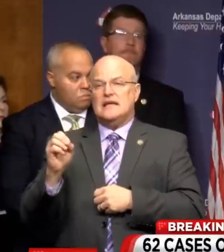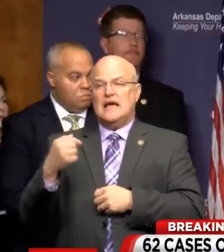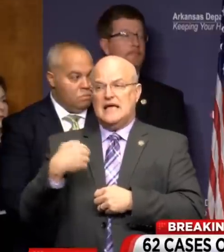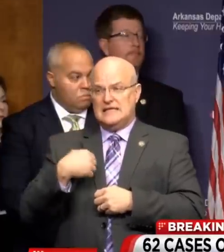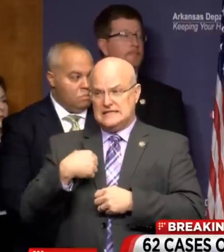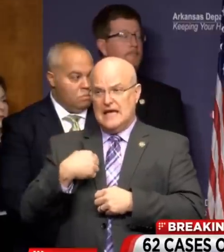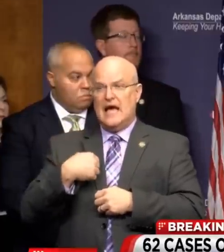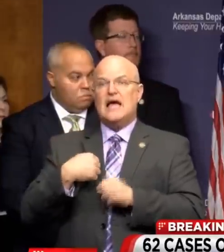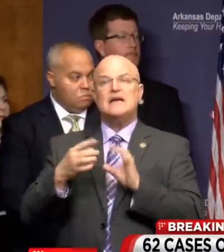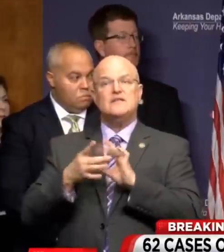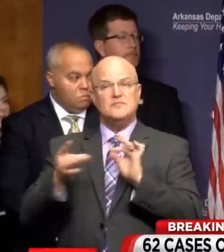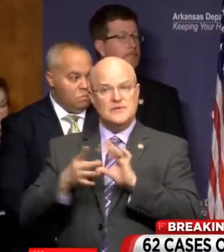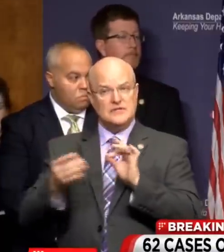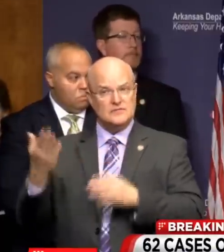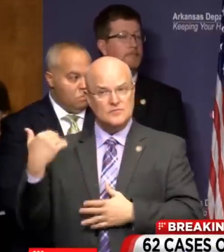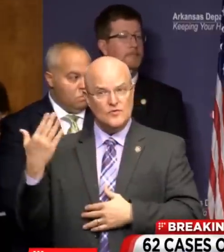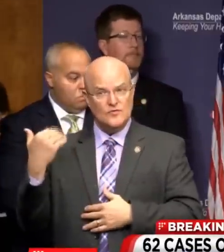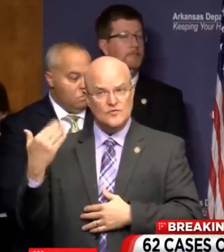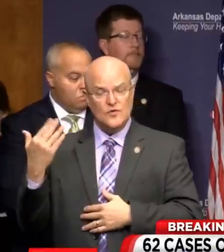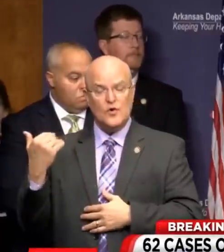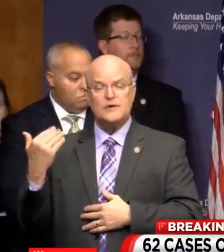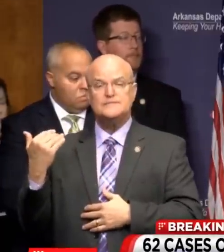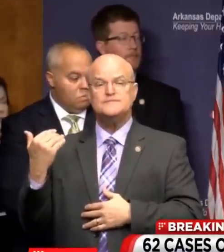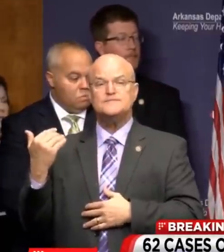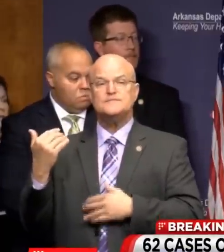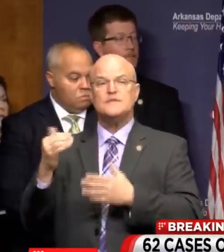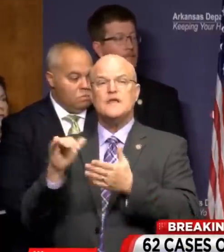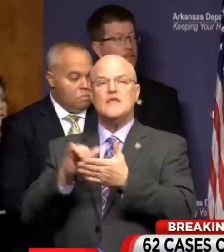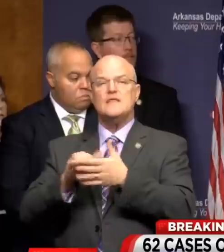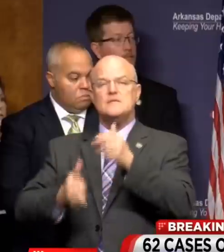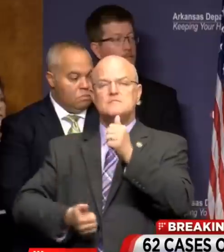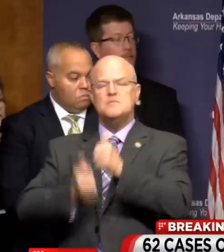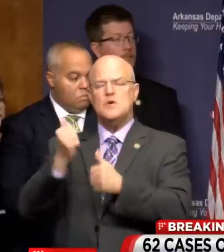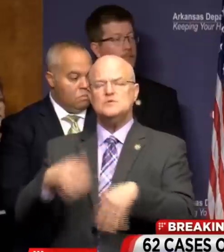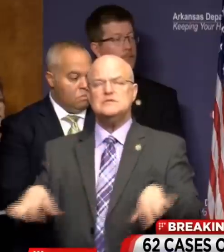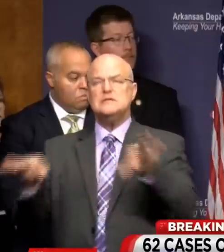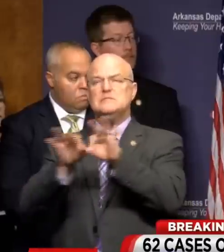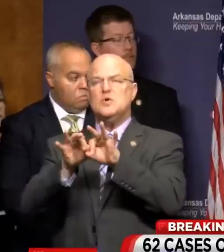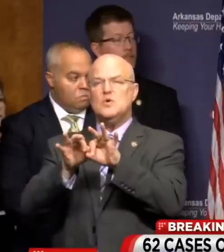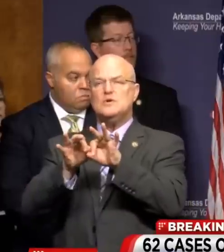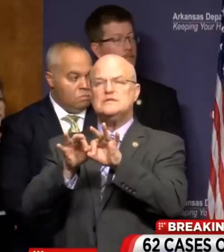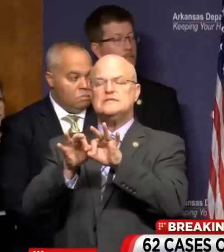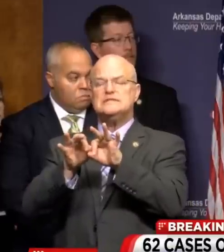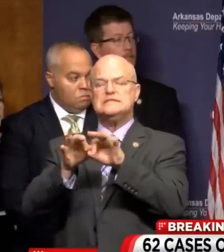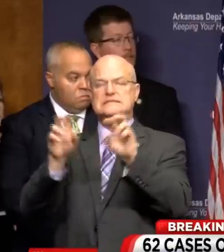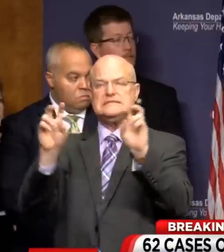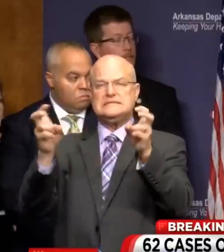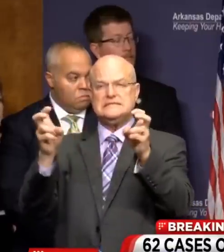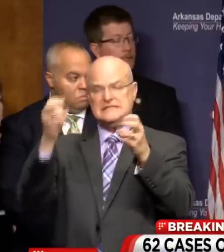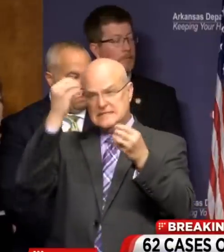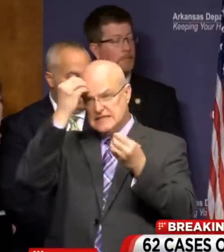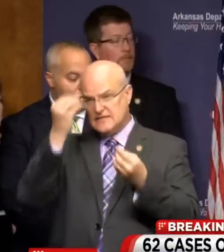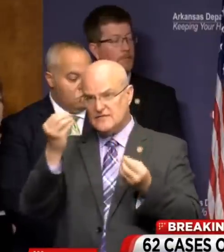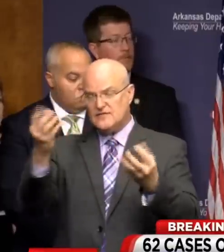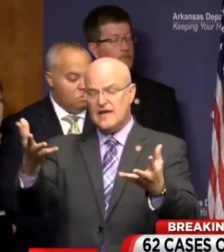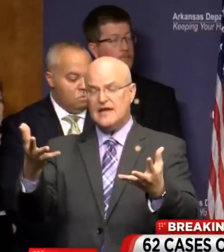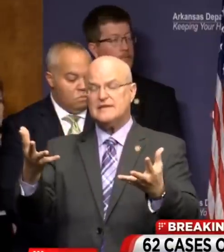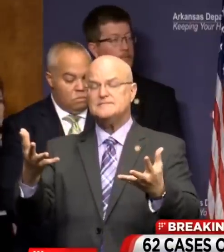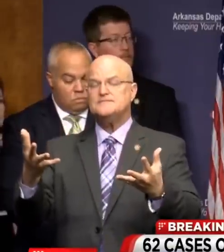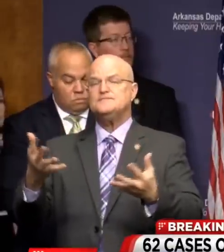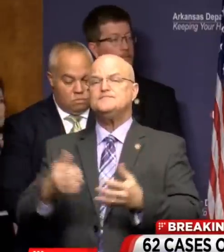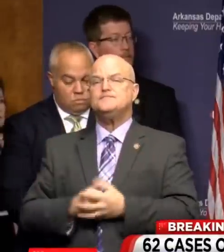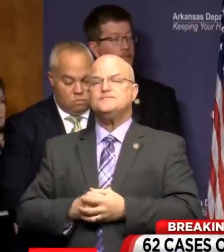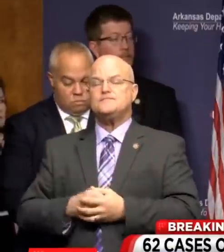As I have mentioned previously, the most important top-of-mind issue to convey is